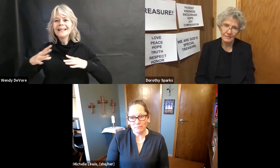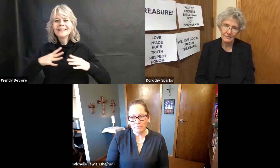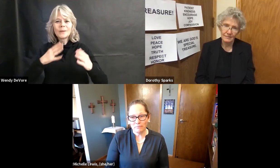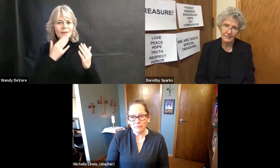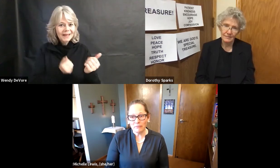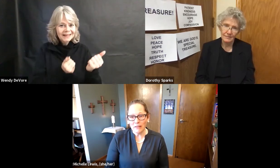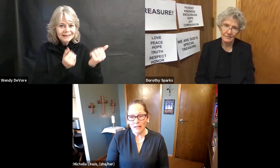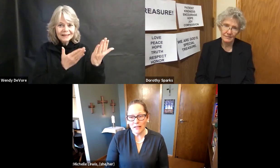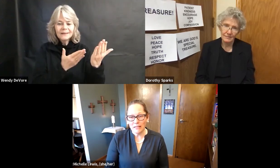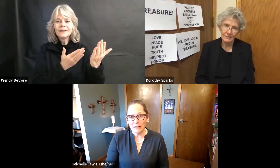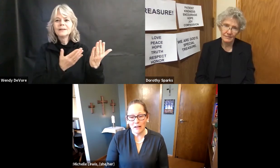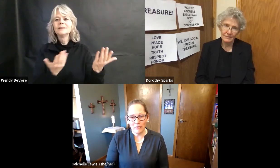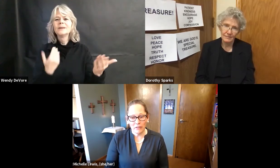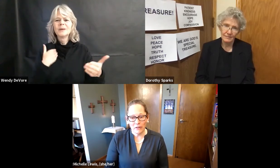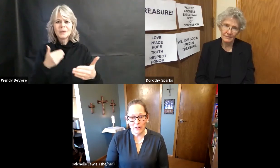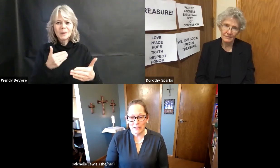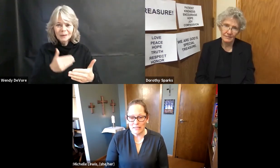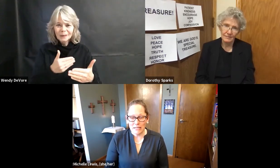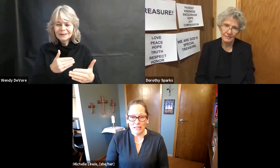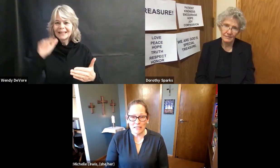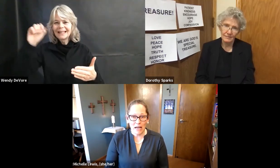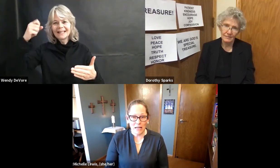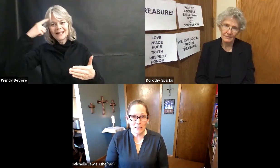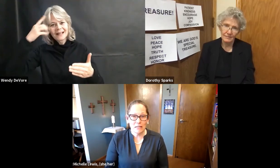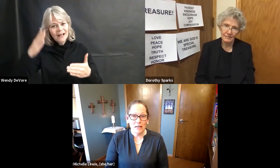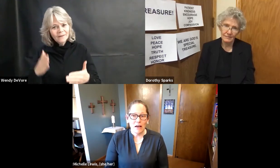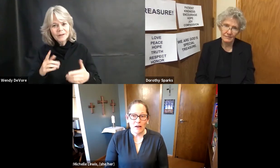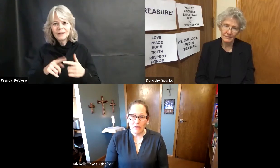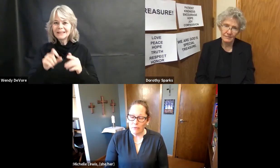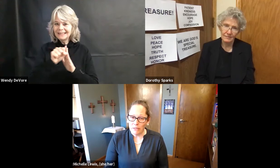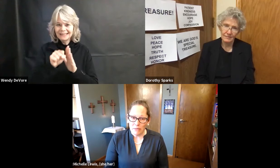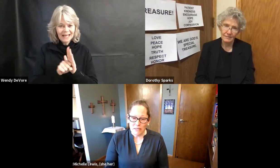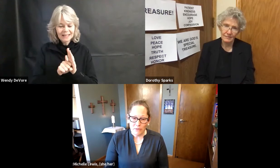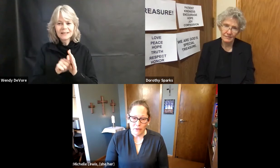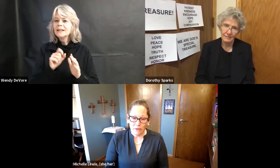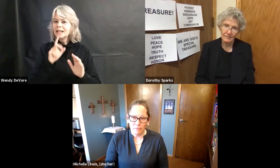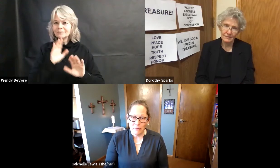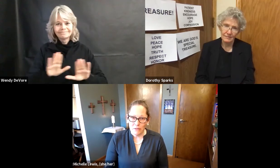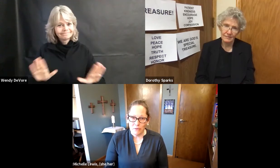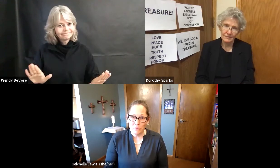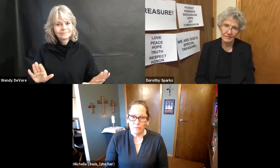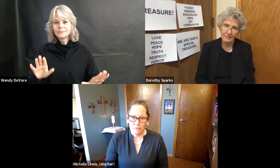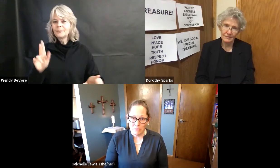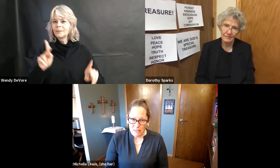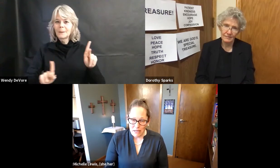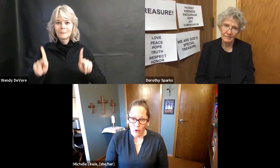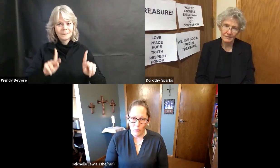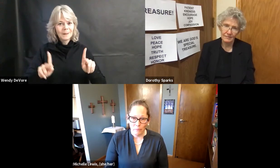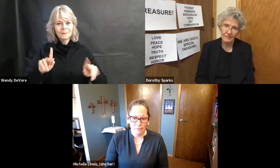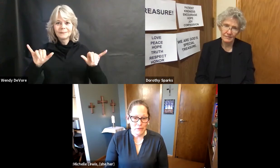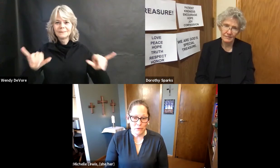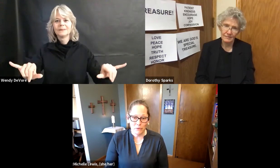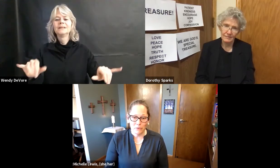Thanksgiving. And the governor and the state has asked everyone in Minnesota to stay